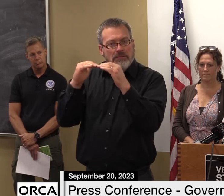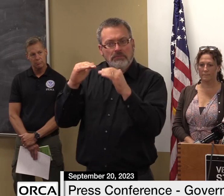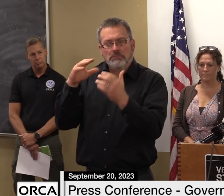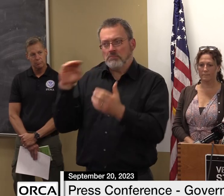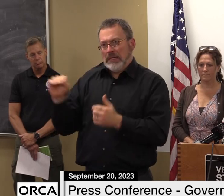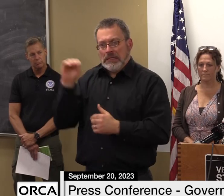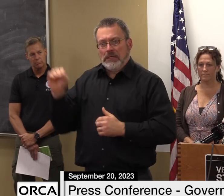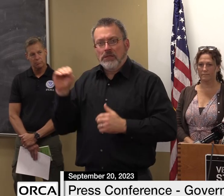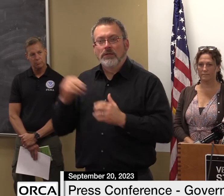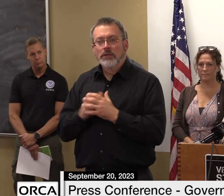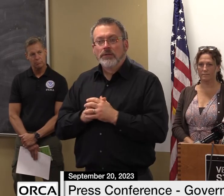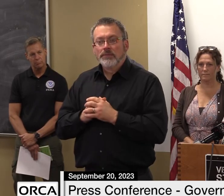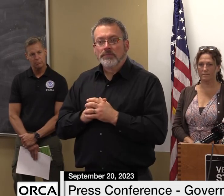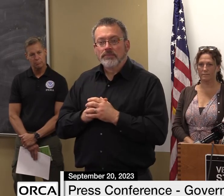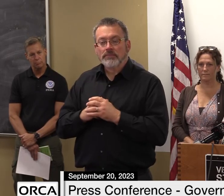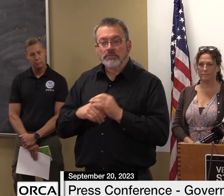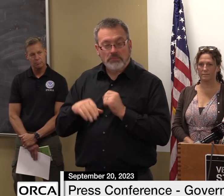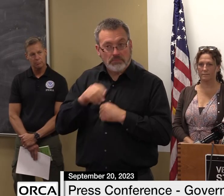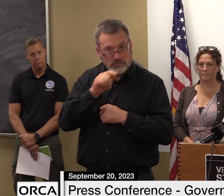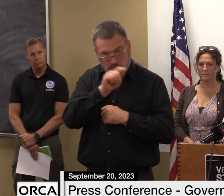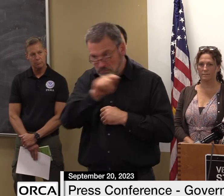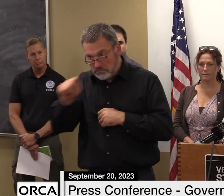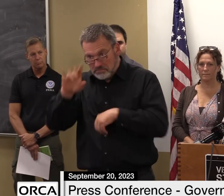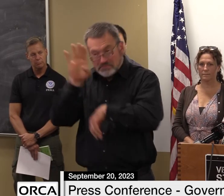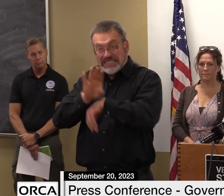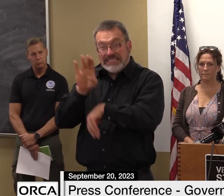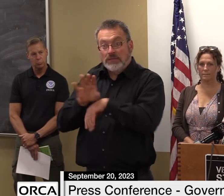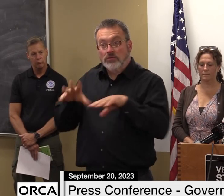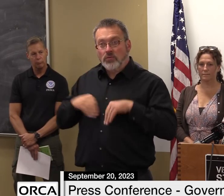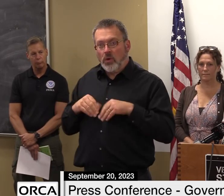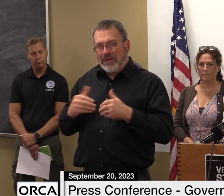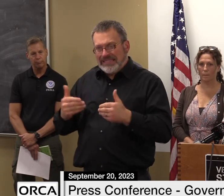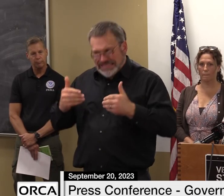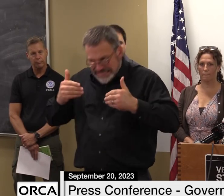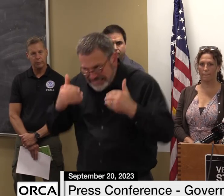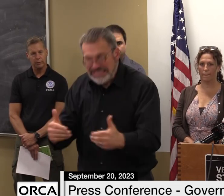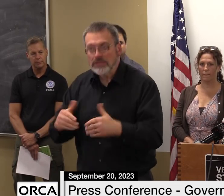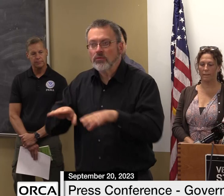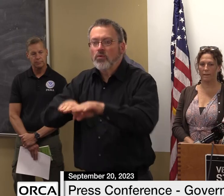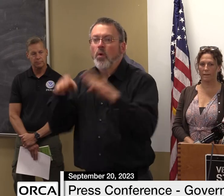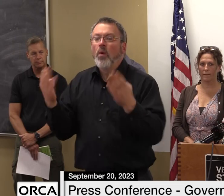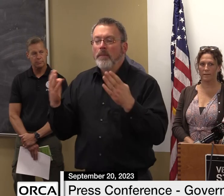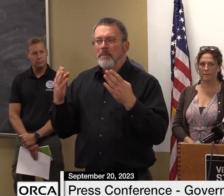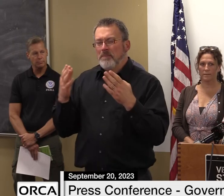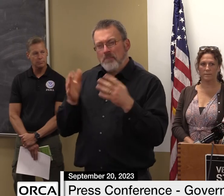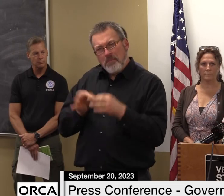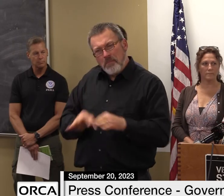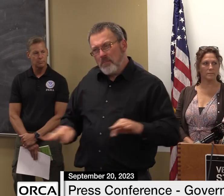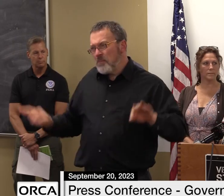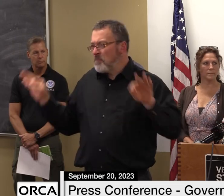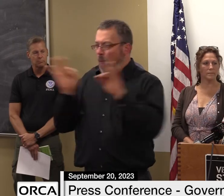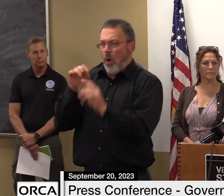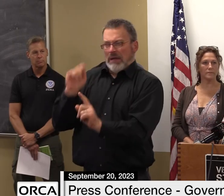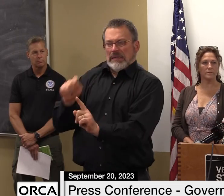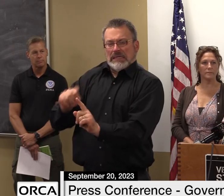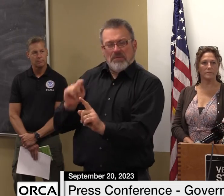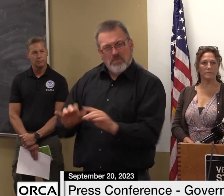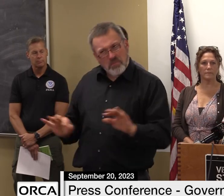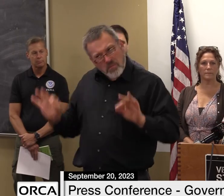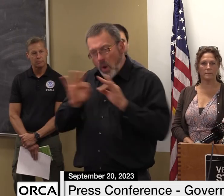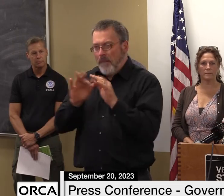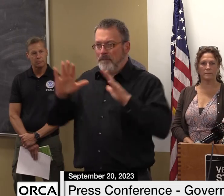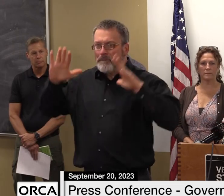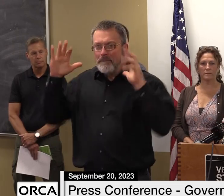this additional money should make sure they can stay open, which is equally as important. I've asked the e-board